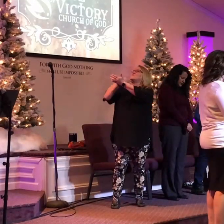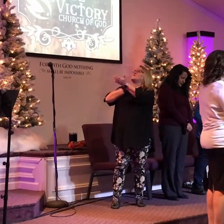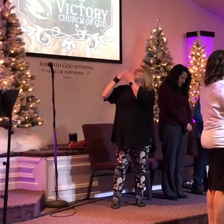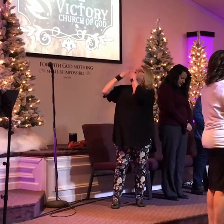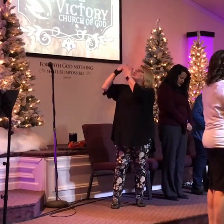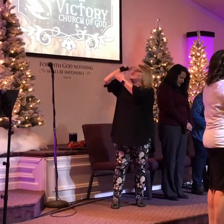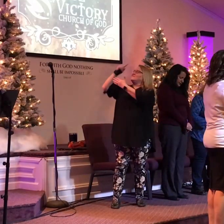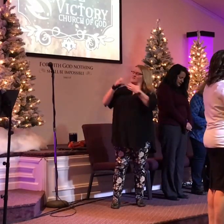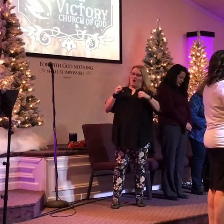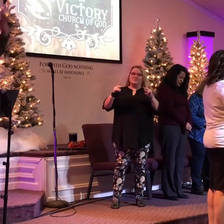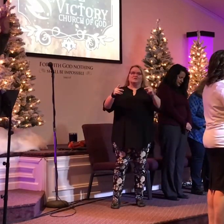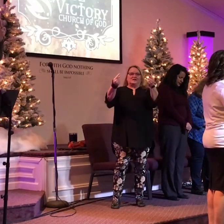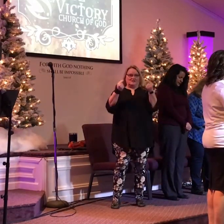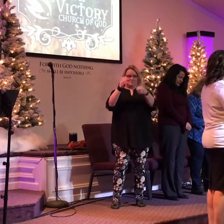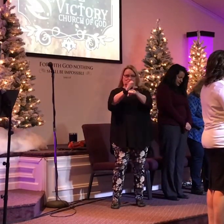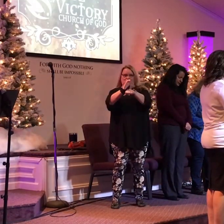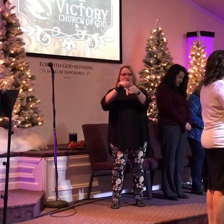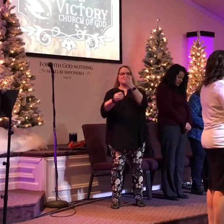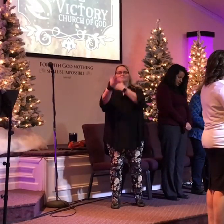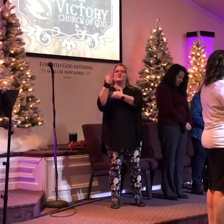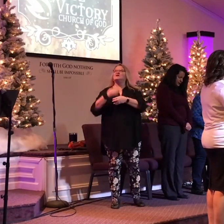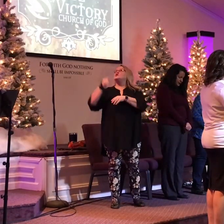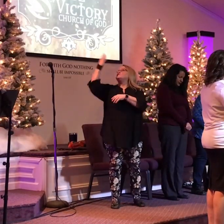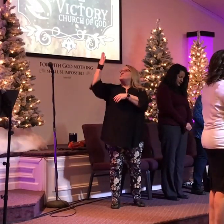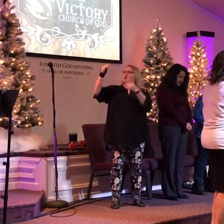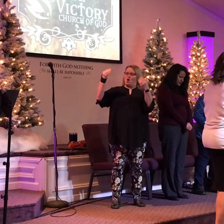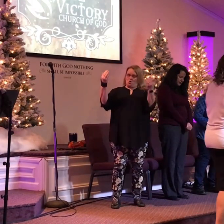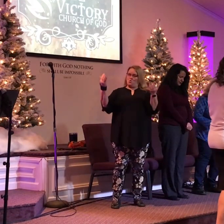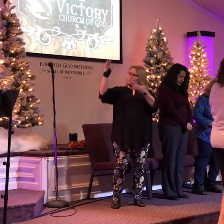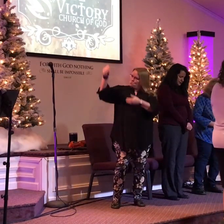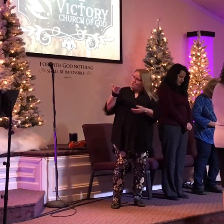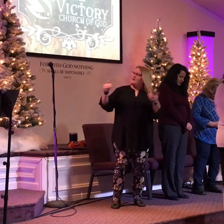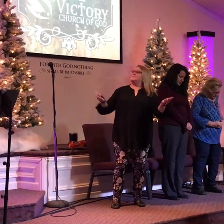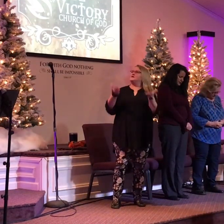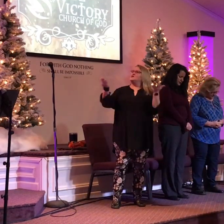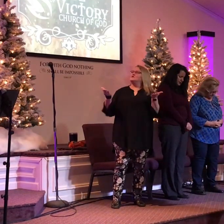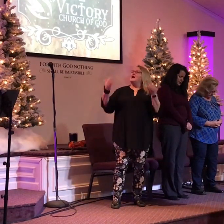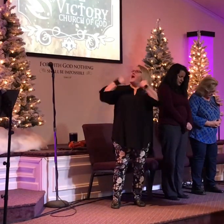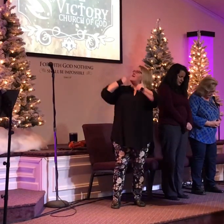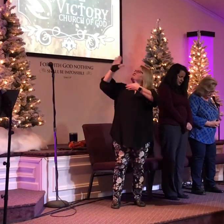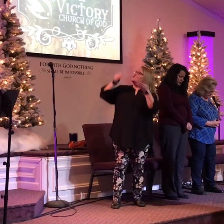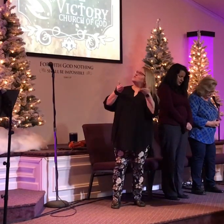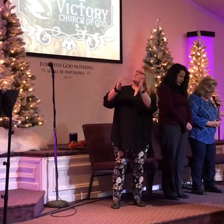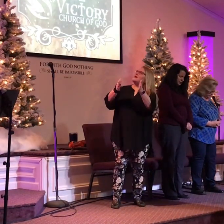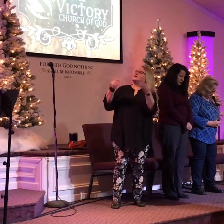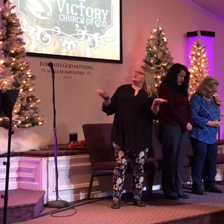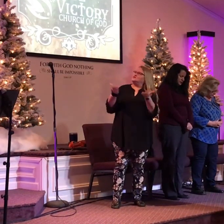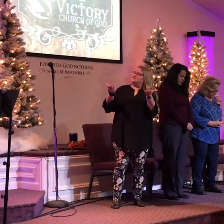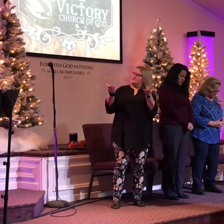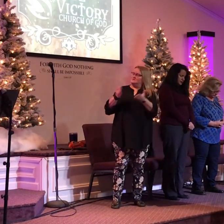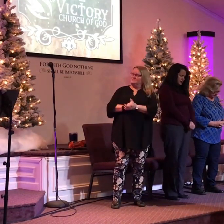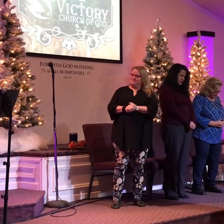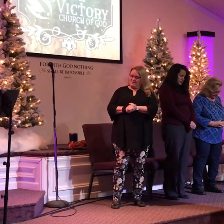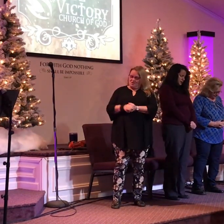being with us today, God. You are welcome in this place. Lord, have your way in this place. Father, I pray that you will hear hearts and minds, God. Help us, God, to